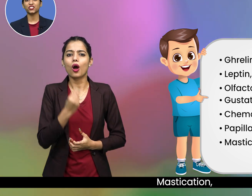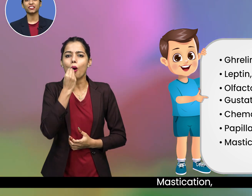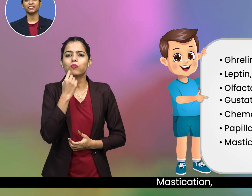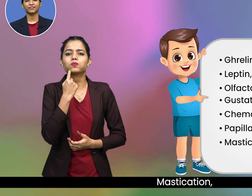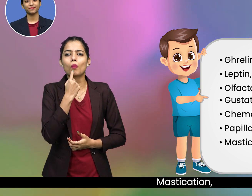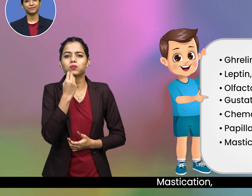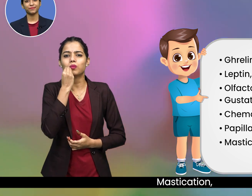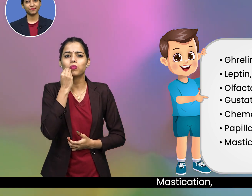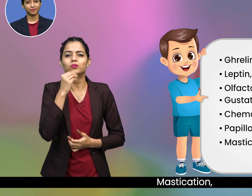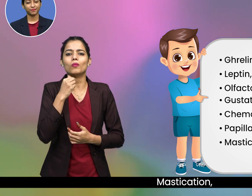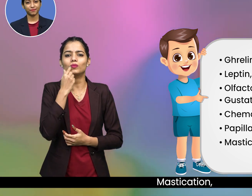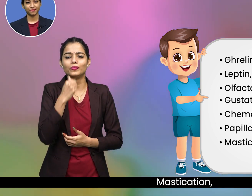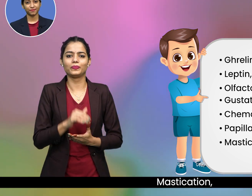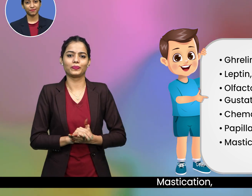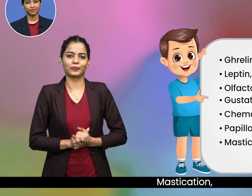mastication,